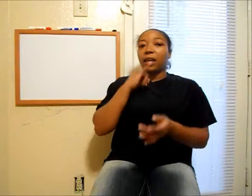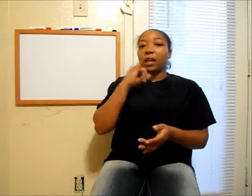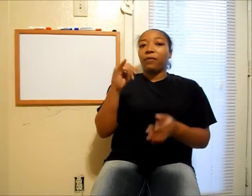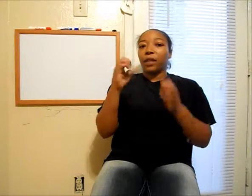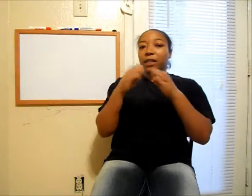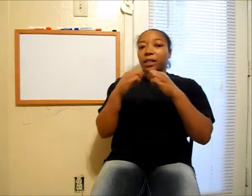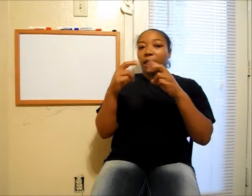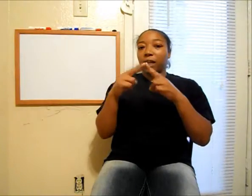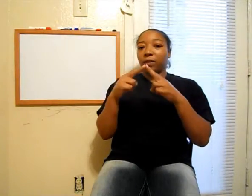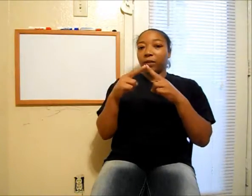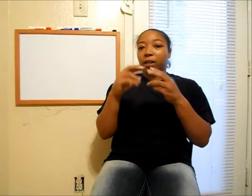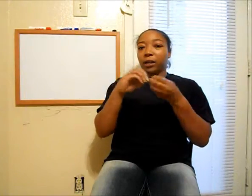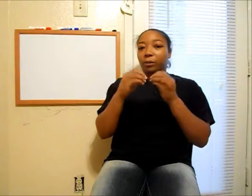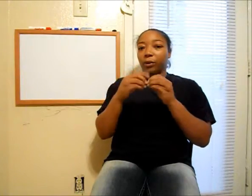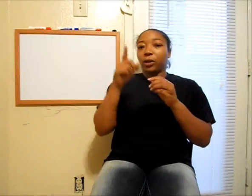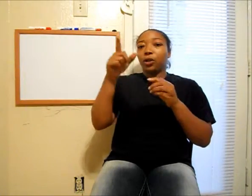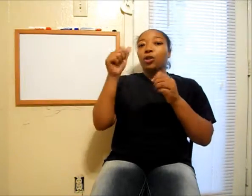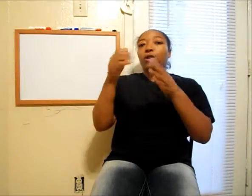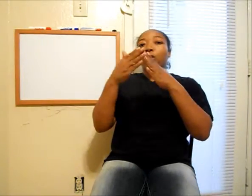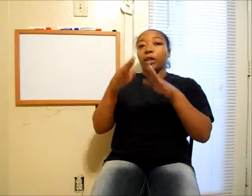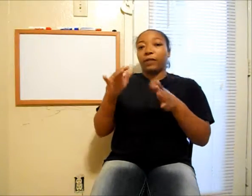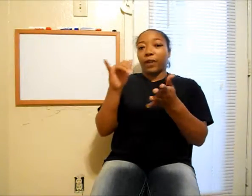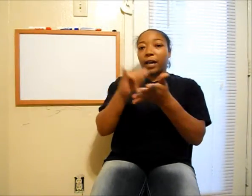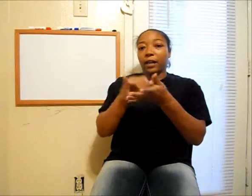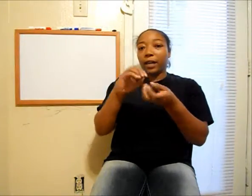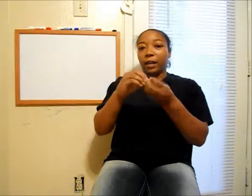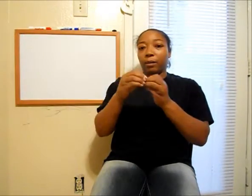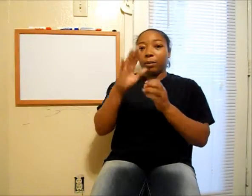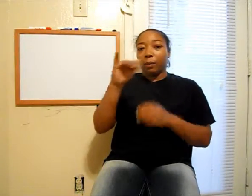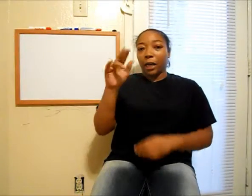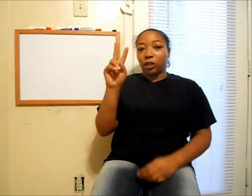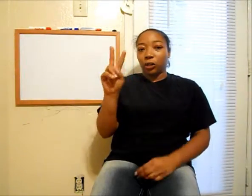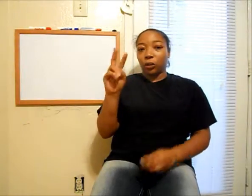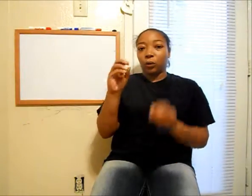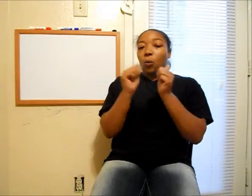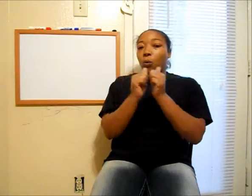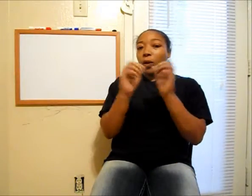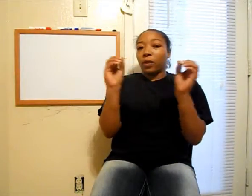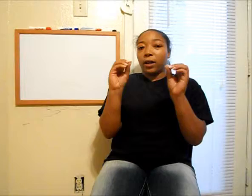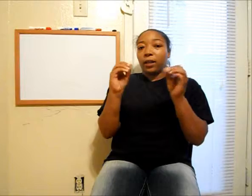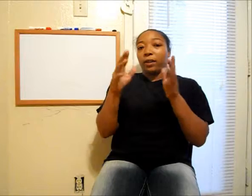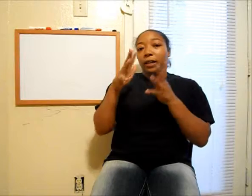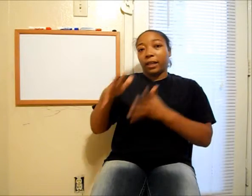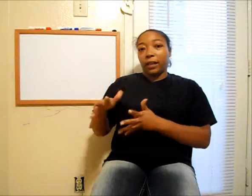If it is an even number, you can divide that number by 2 with nothing left.